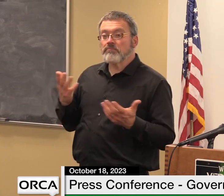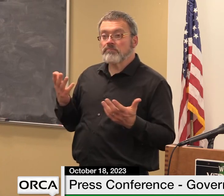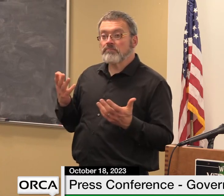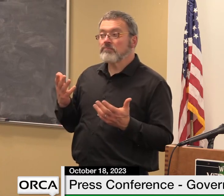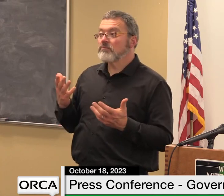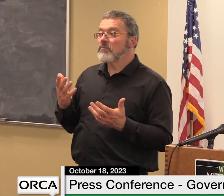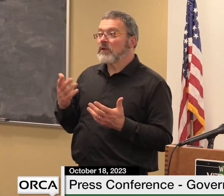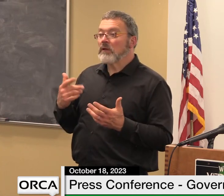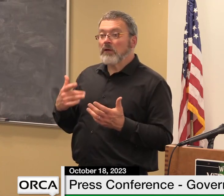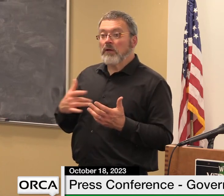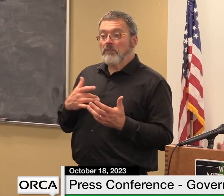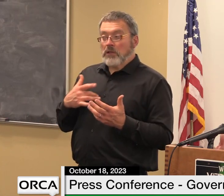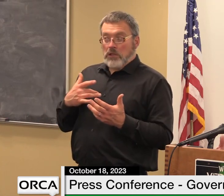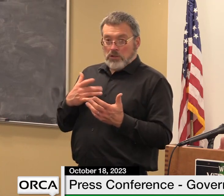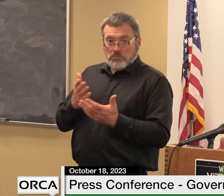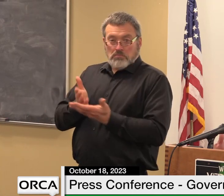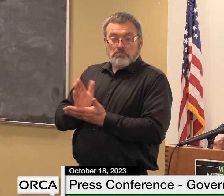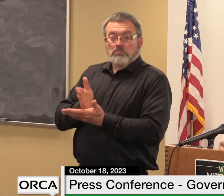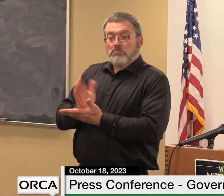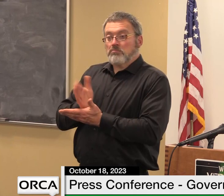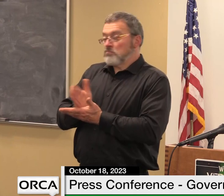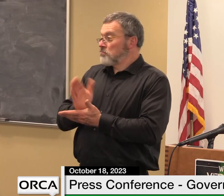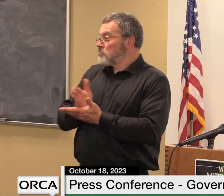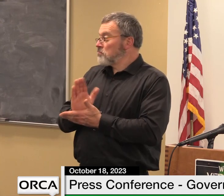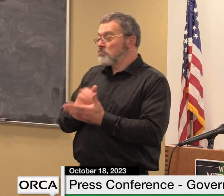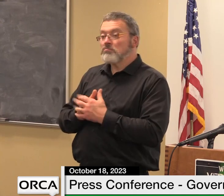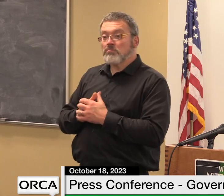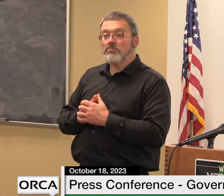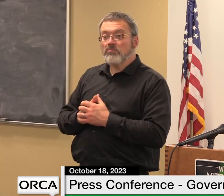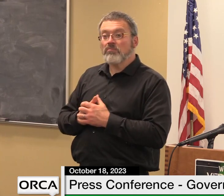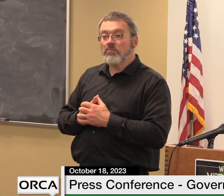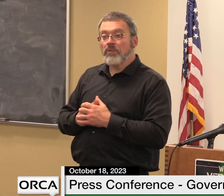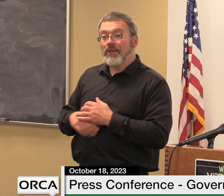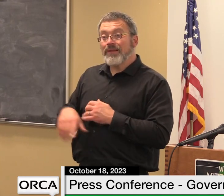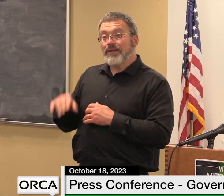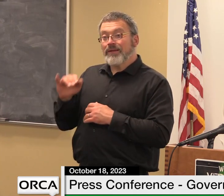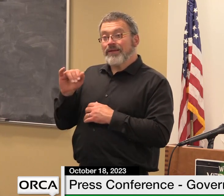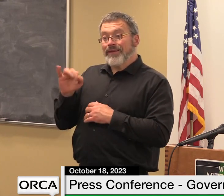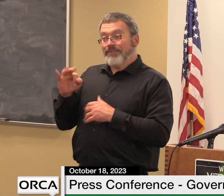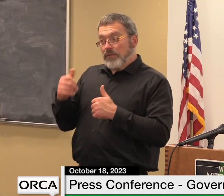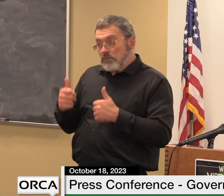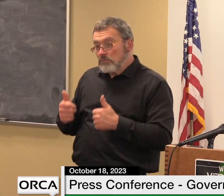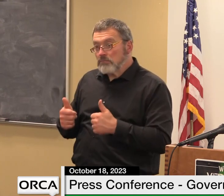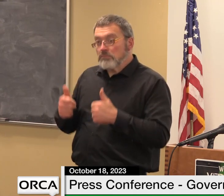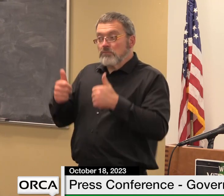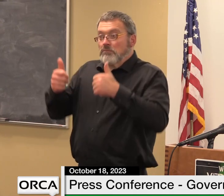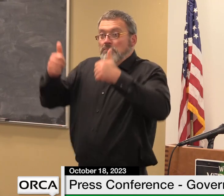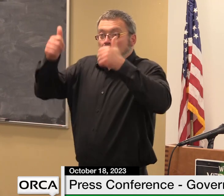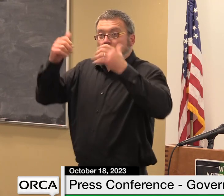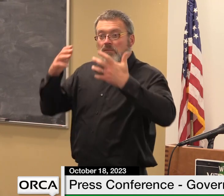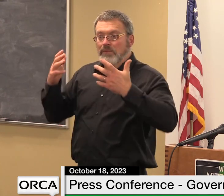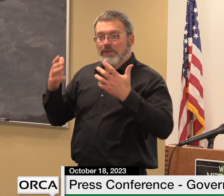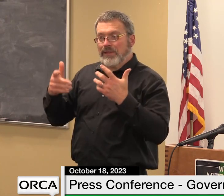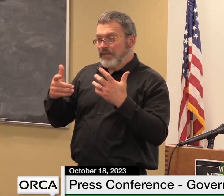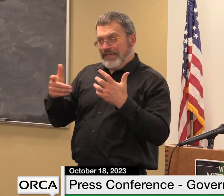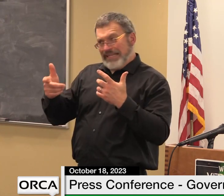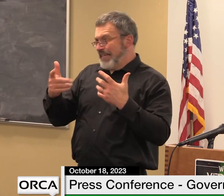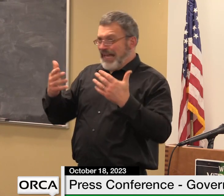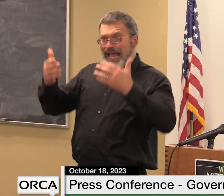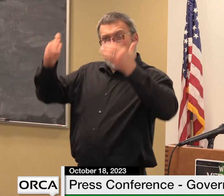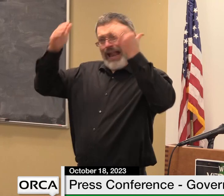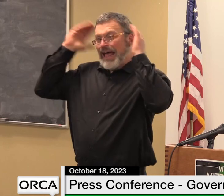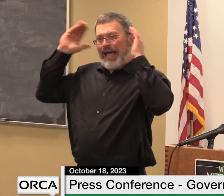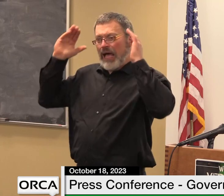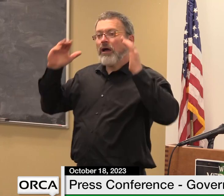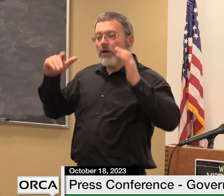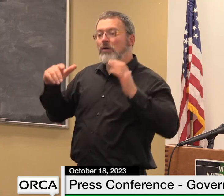okay, but if we get an influx of people and we can't take care of it, obviously we'll be reaching out to others for